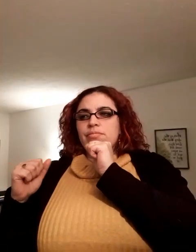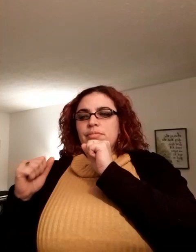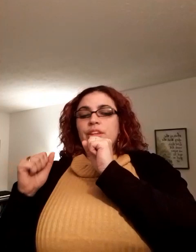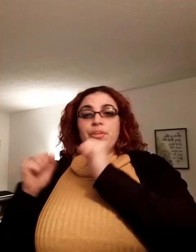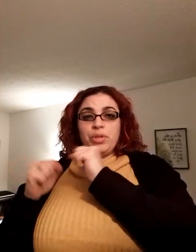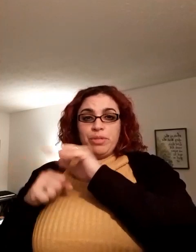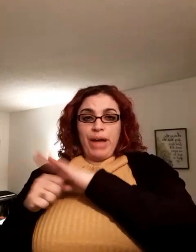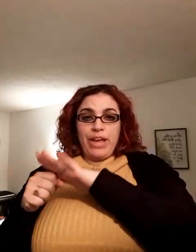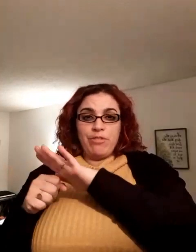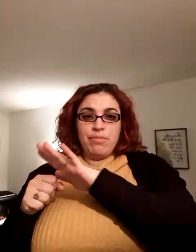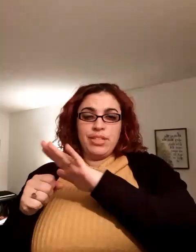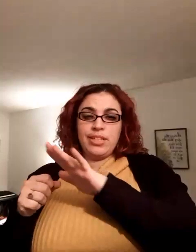the polar biome,